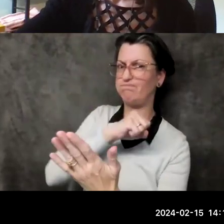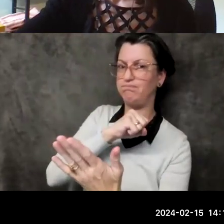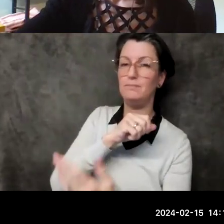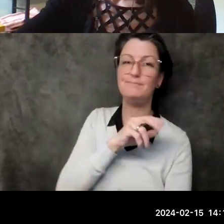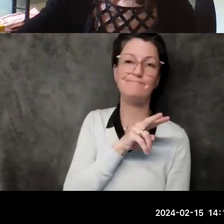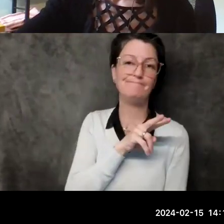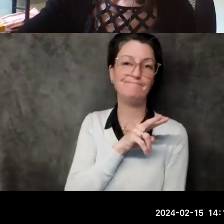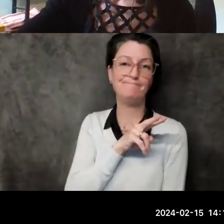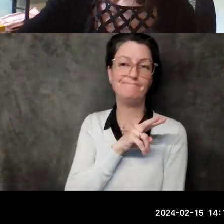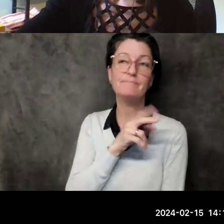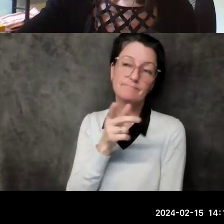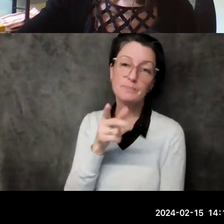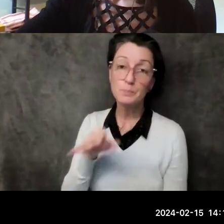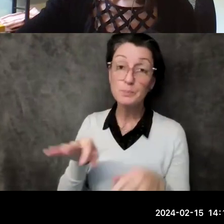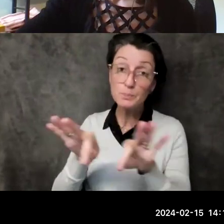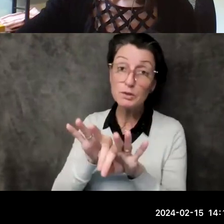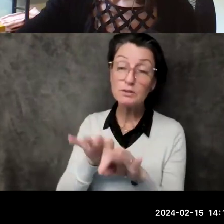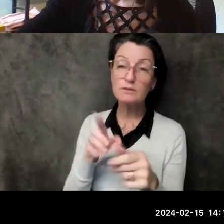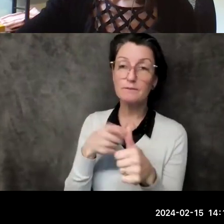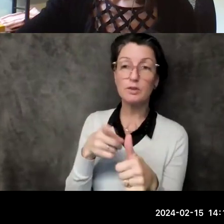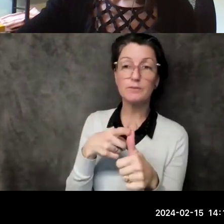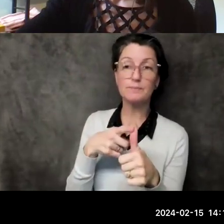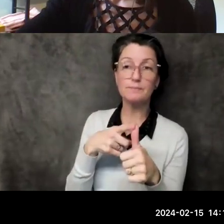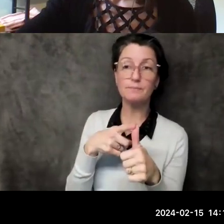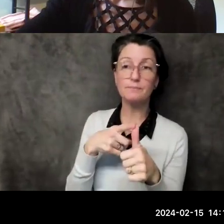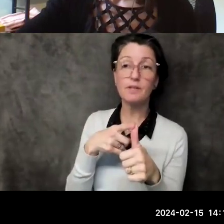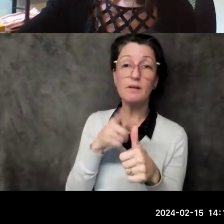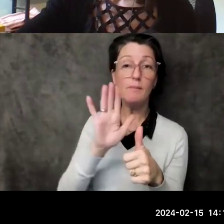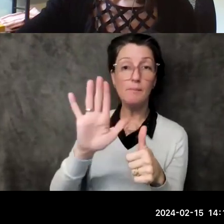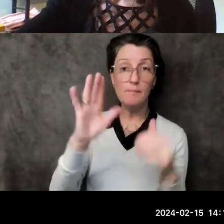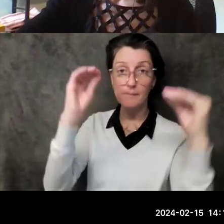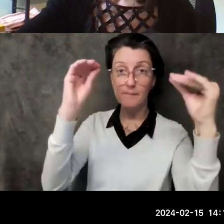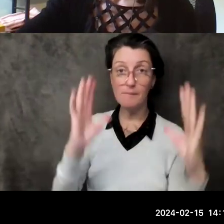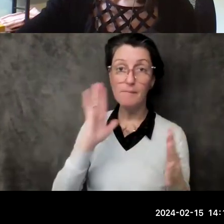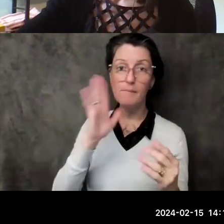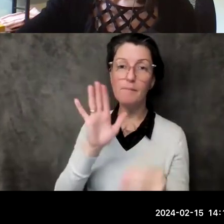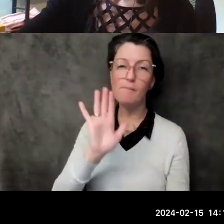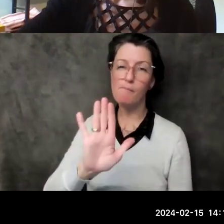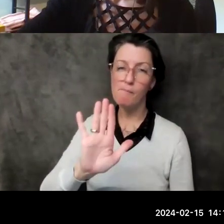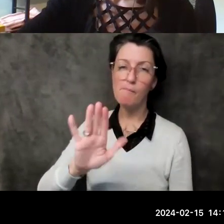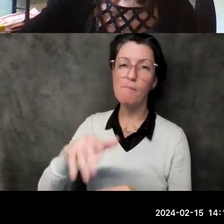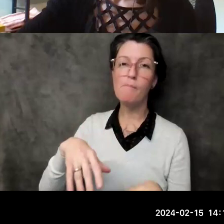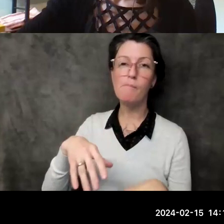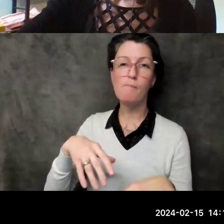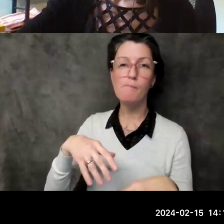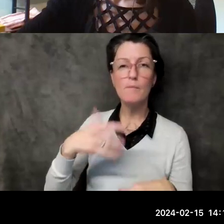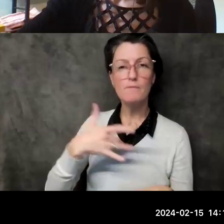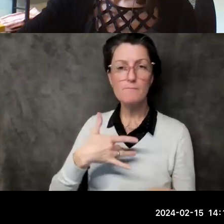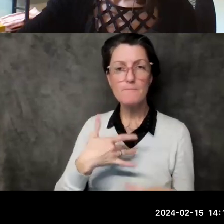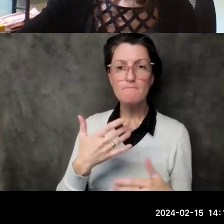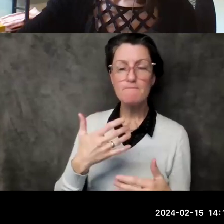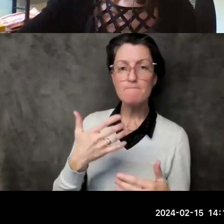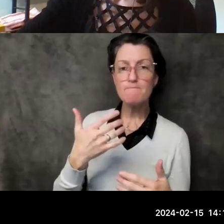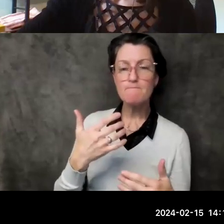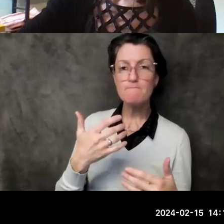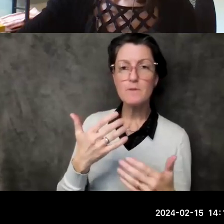to hopefully you've got like a professor that can kind of have their stuff somewhat together, or be humble about what they